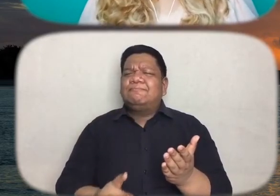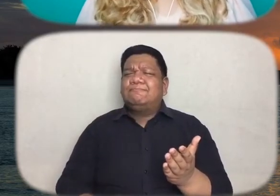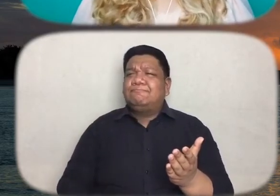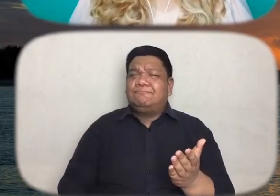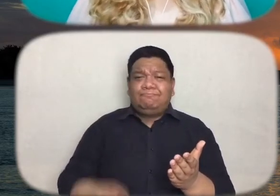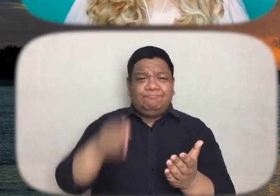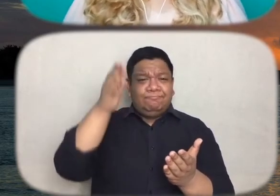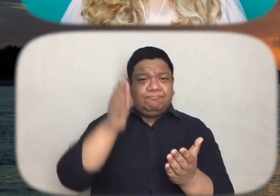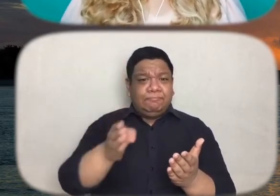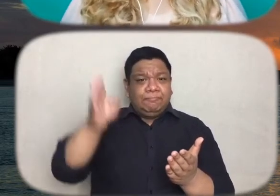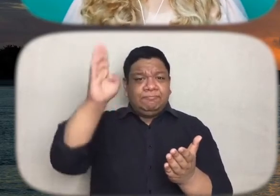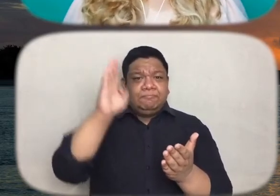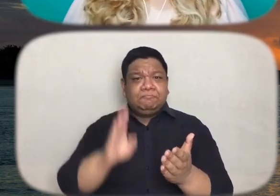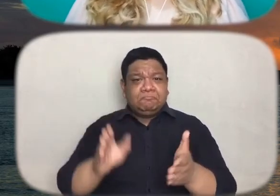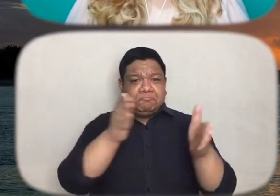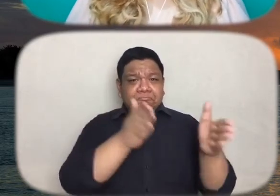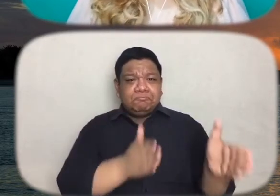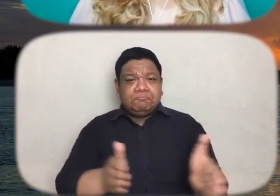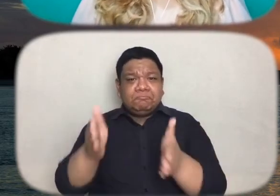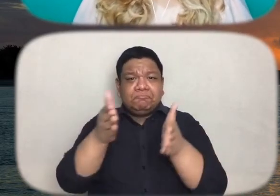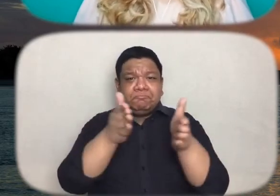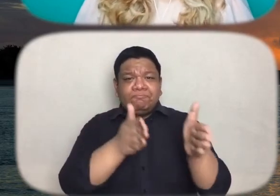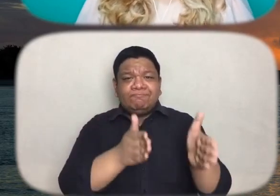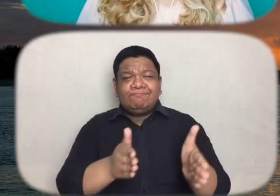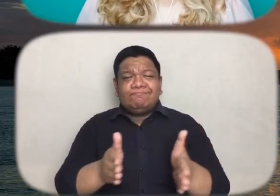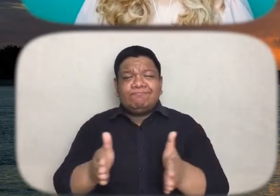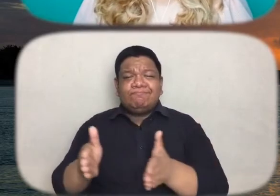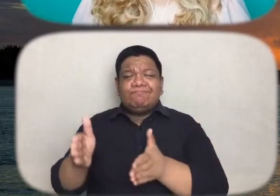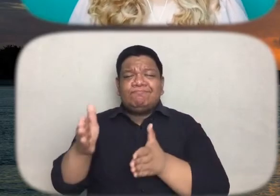are. Jehovah